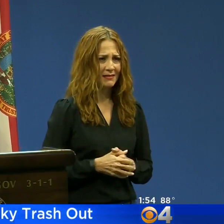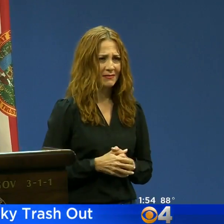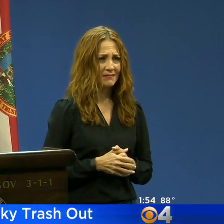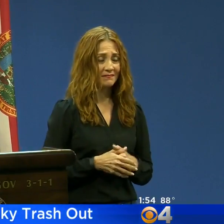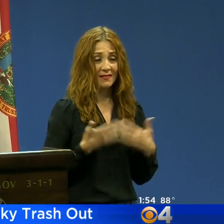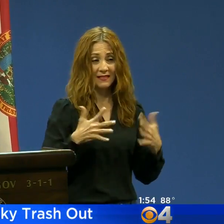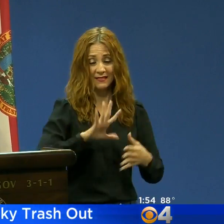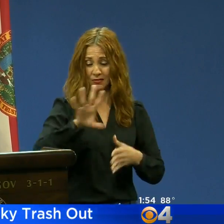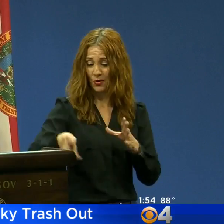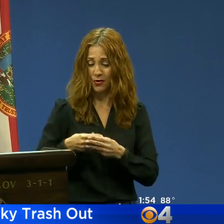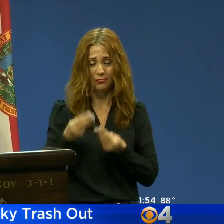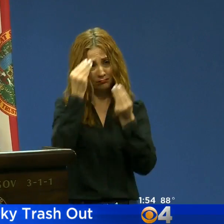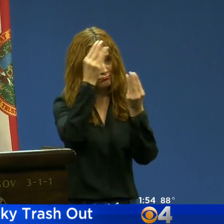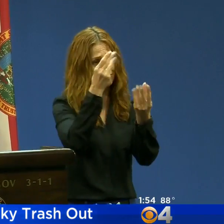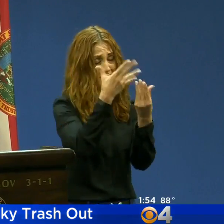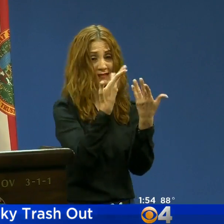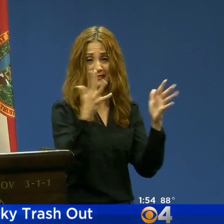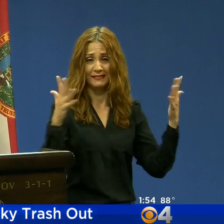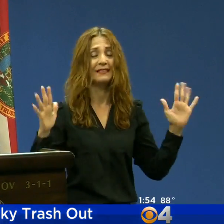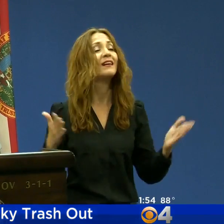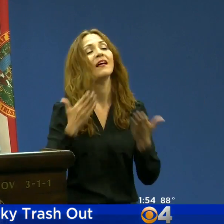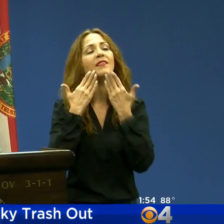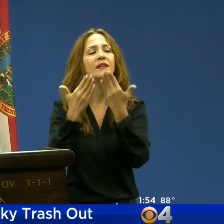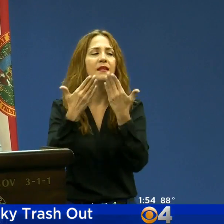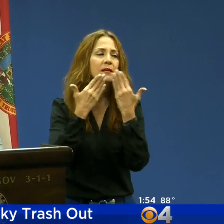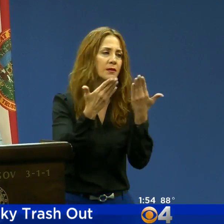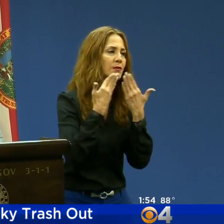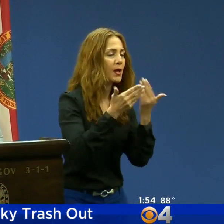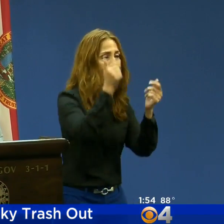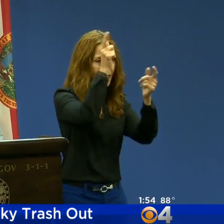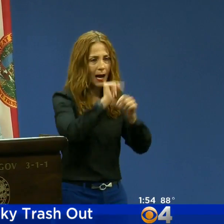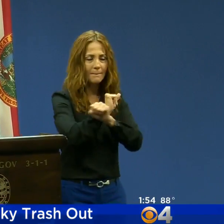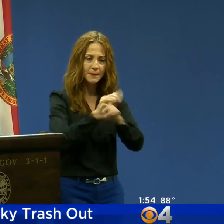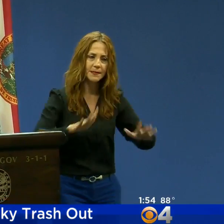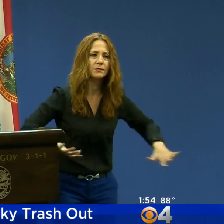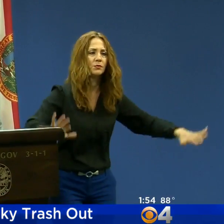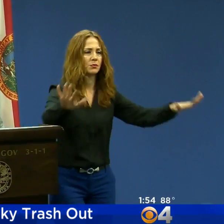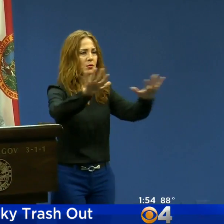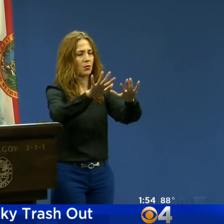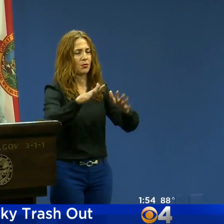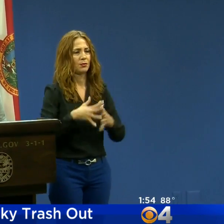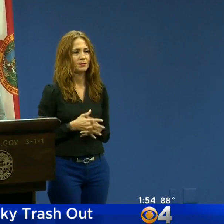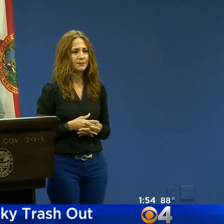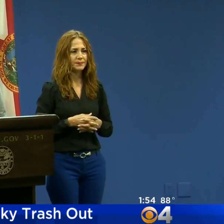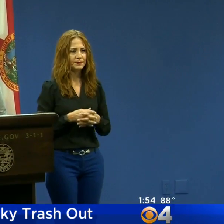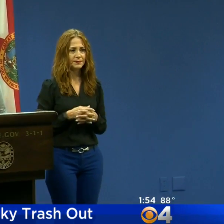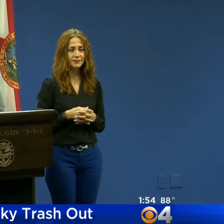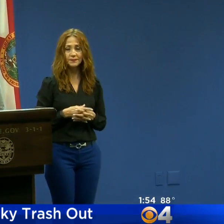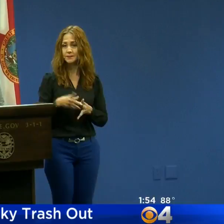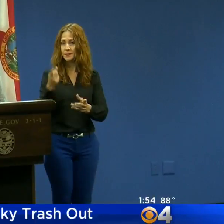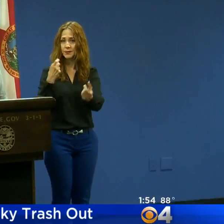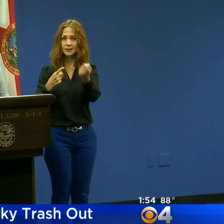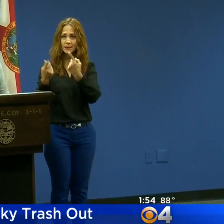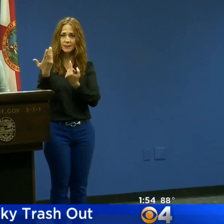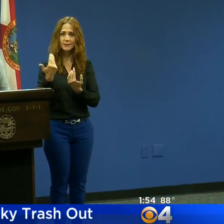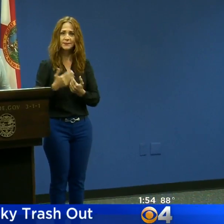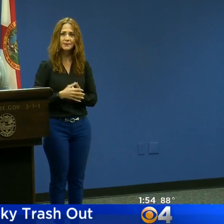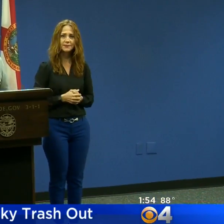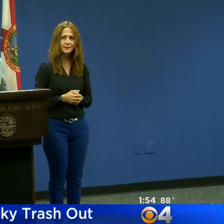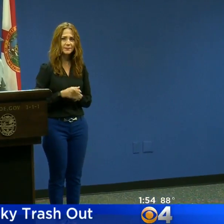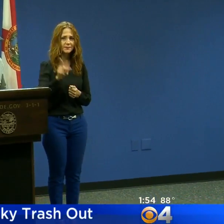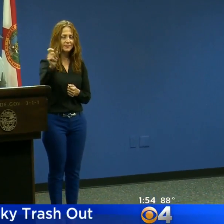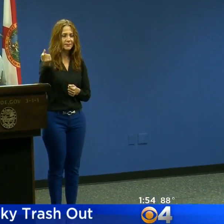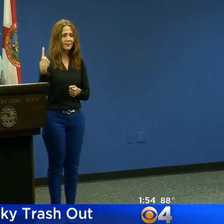time. Thank you very much. May God bless you all. Now I'm ready for some questions. Mr. Mayor, the nursing home